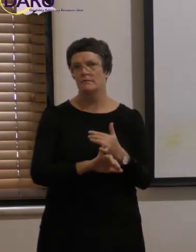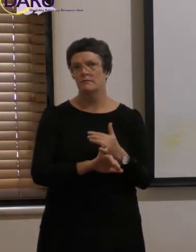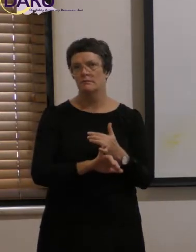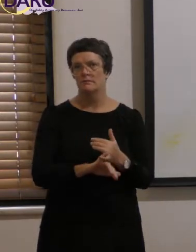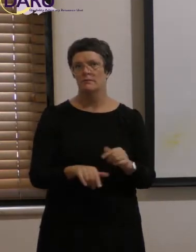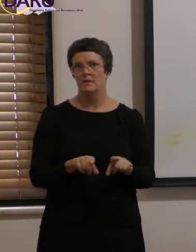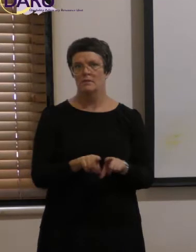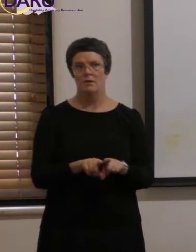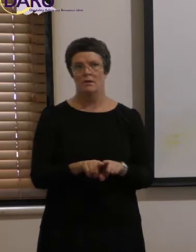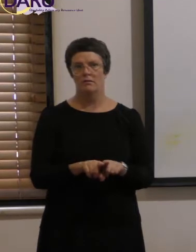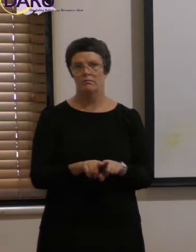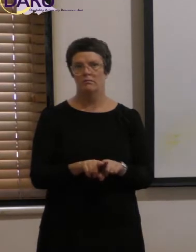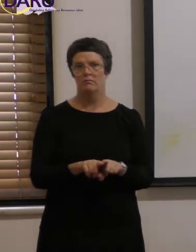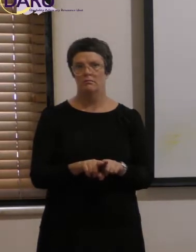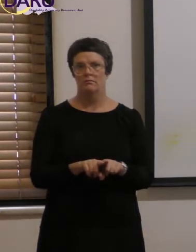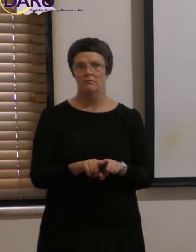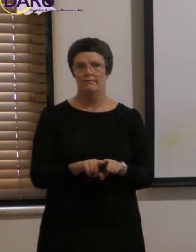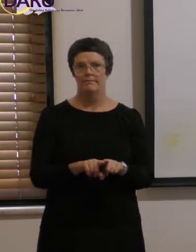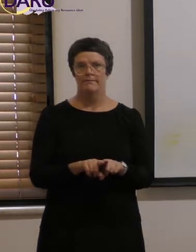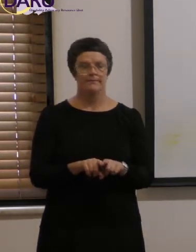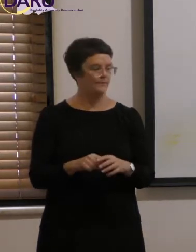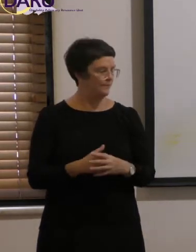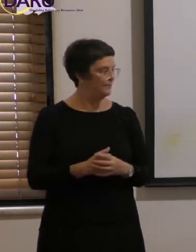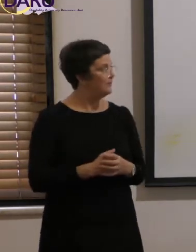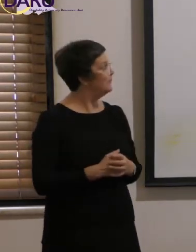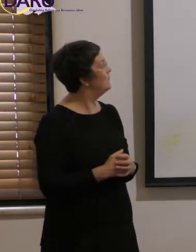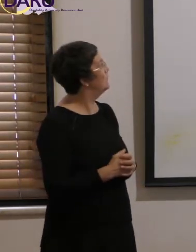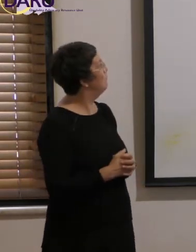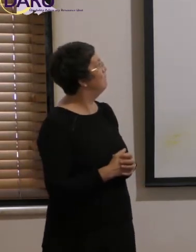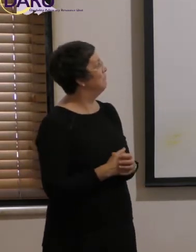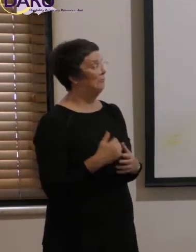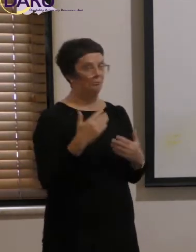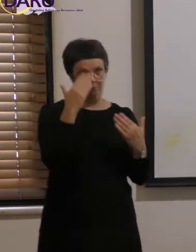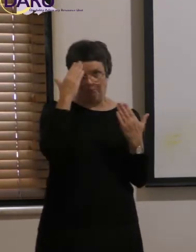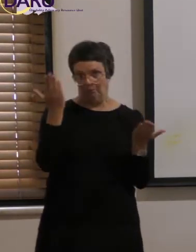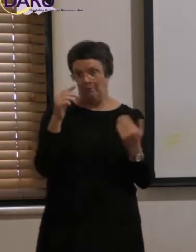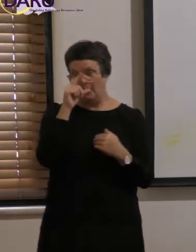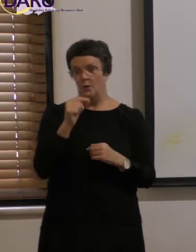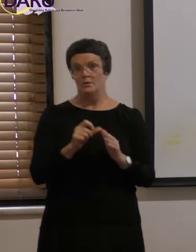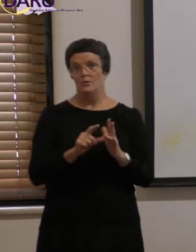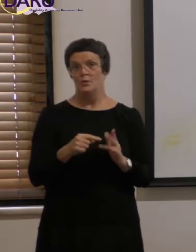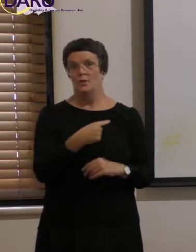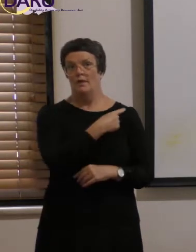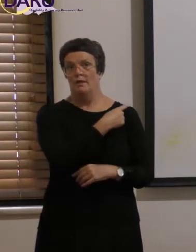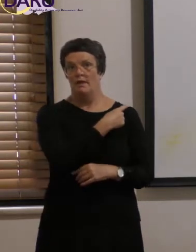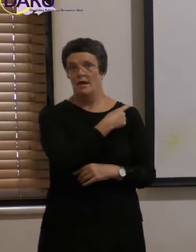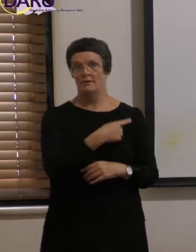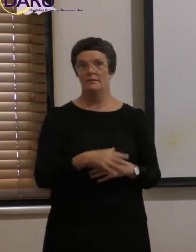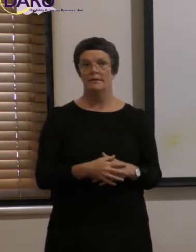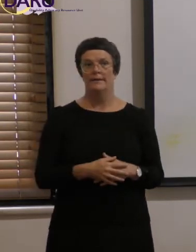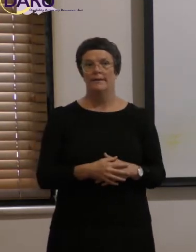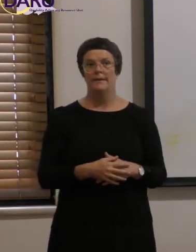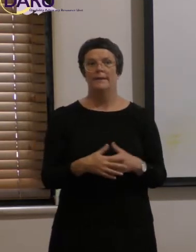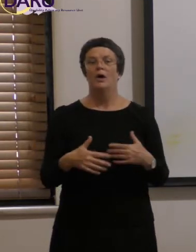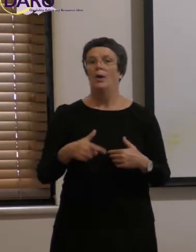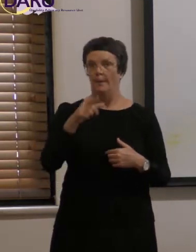Oh, this is fancy. I fancied myself. I didn't know I could do this. So what we have commonly reported to